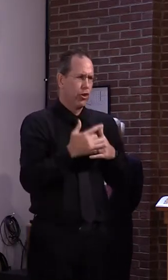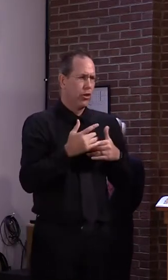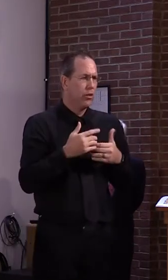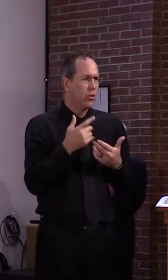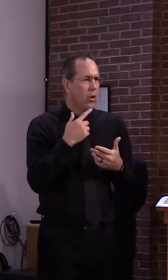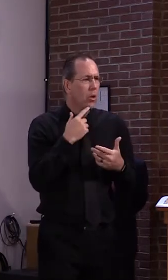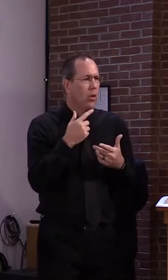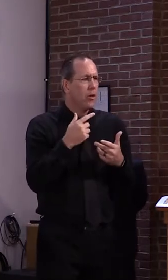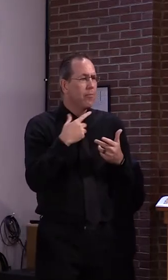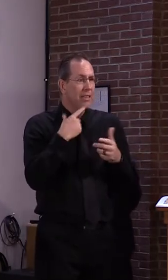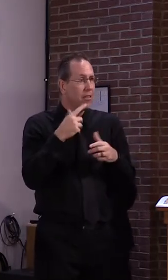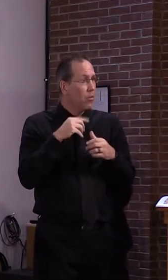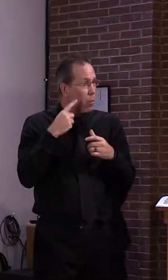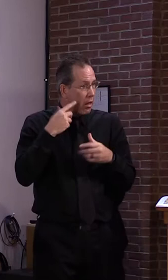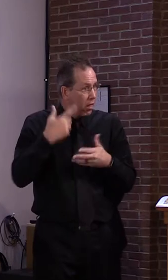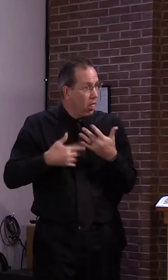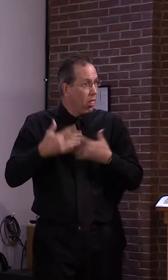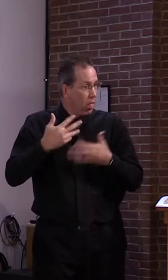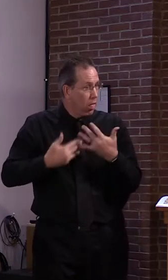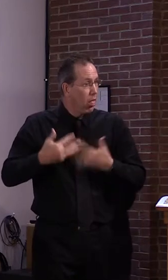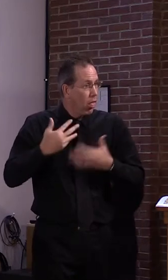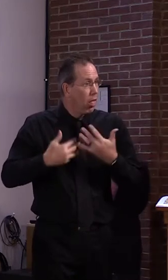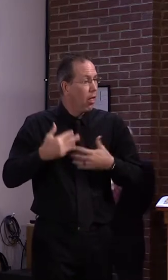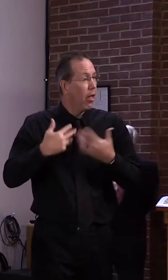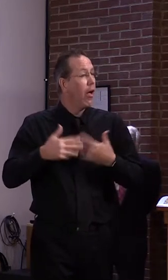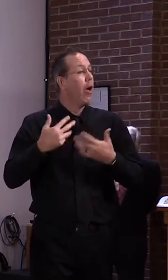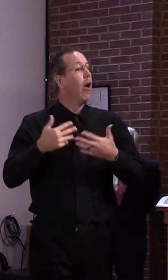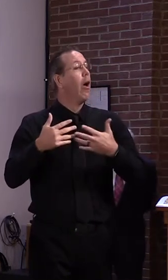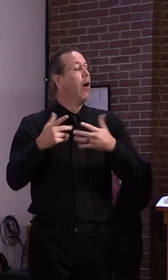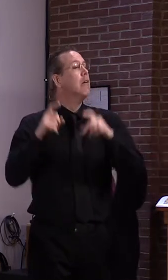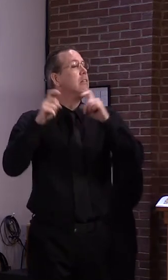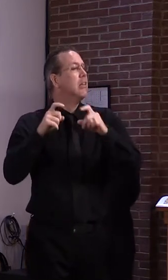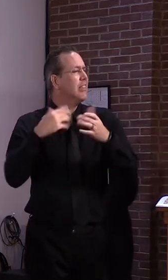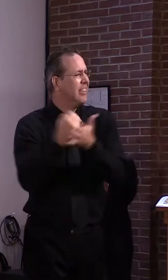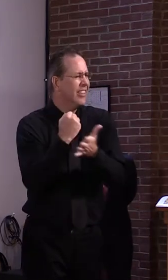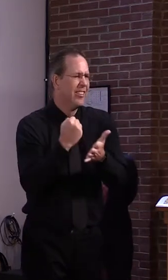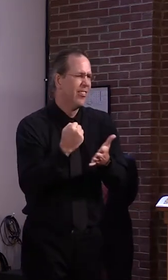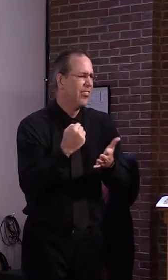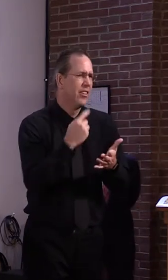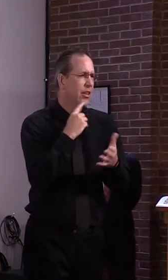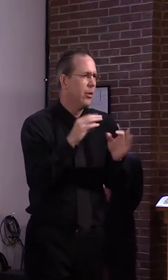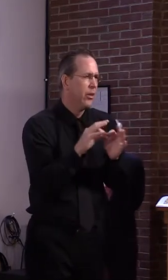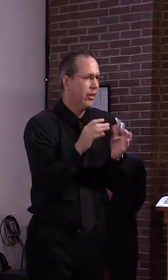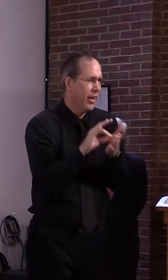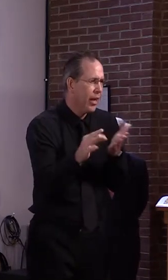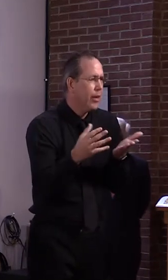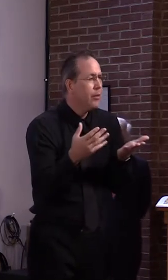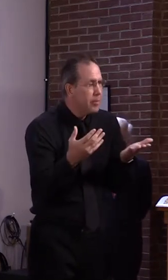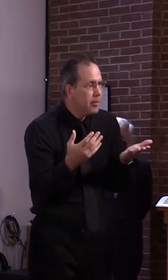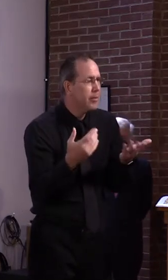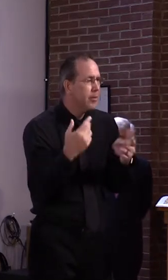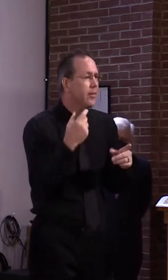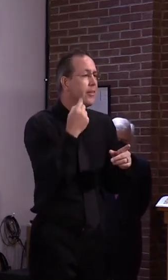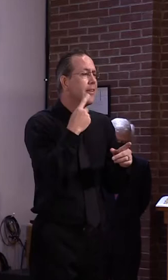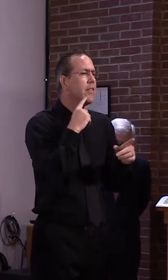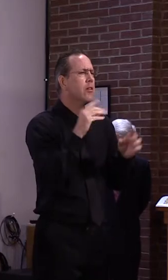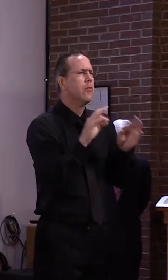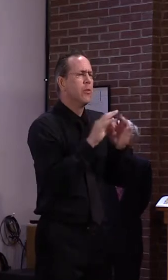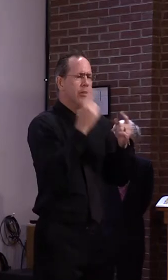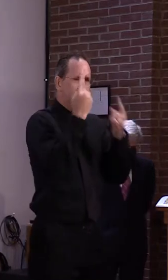they hadn't yet reached that point in the cycle where they'd be positive. I think that needs a lot more thought and a lot